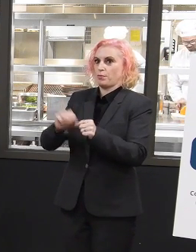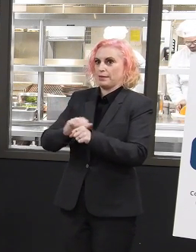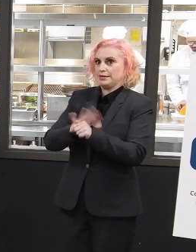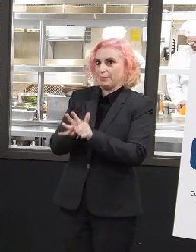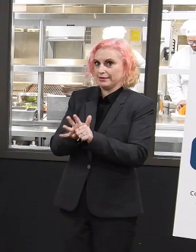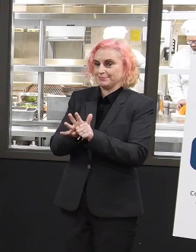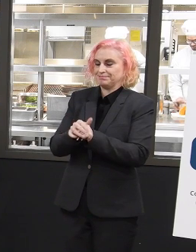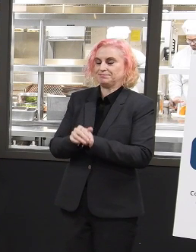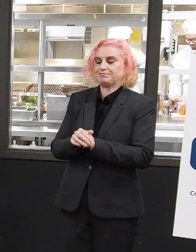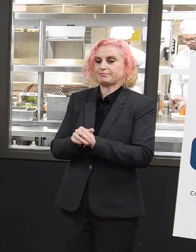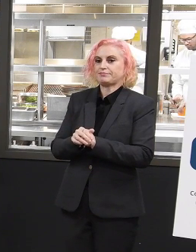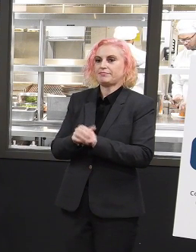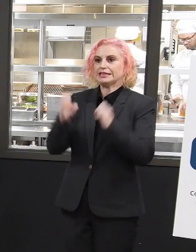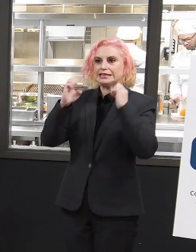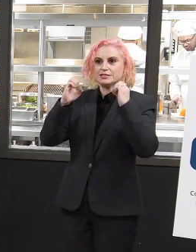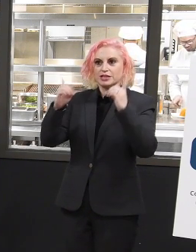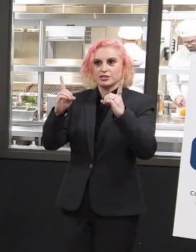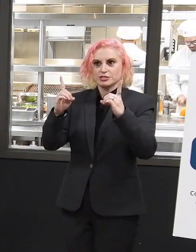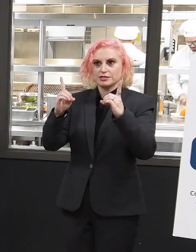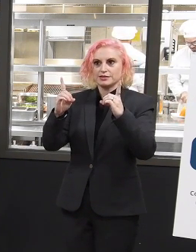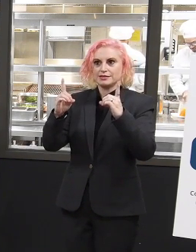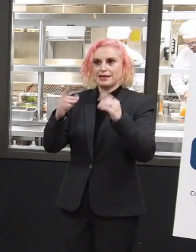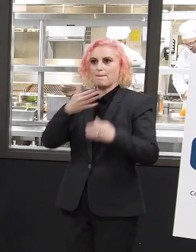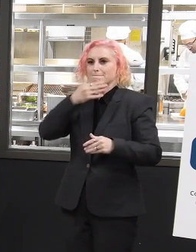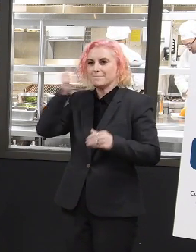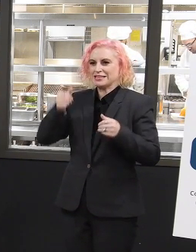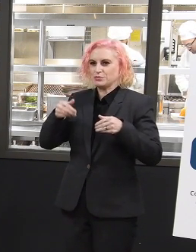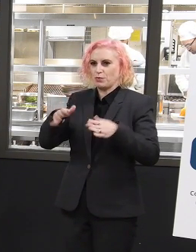pandemic. Education, though, is the best